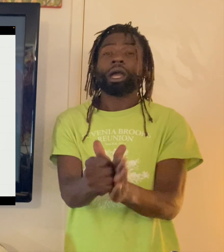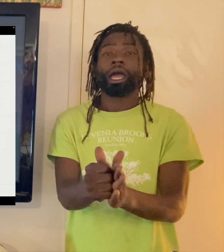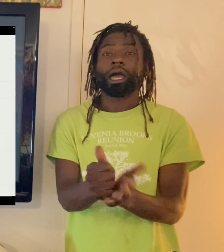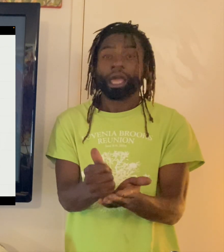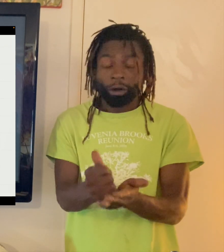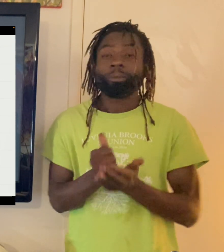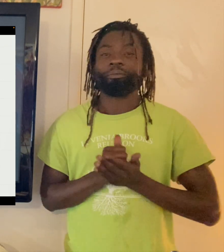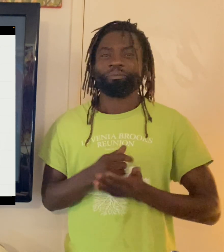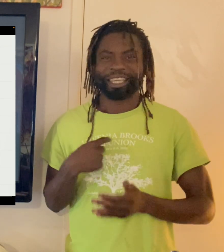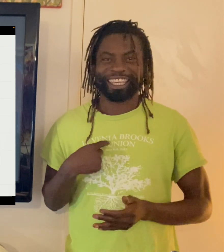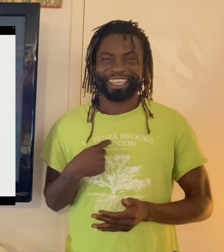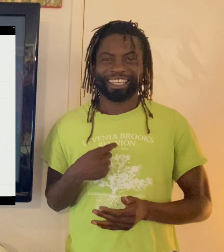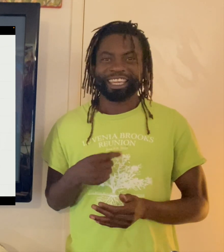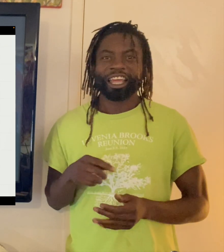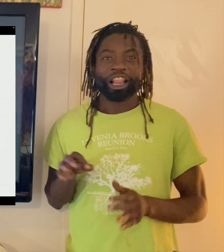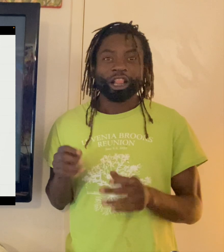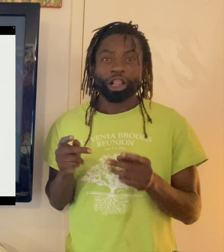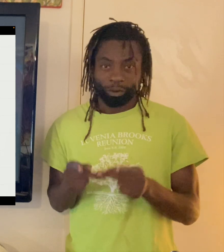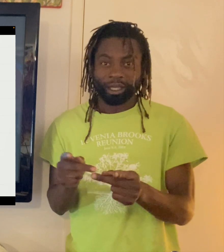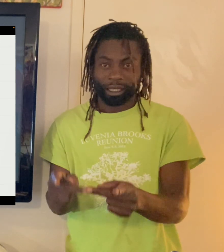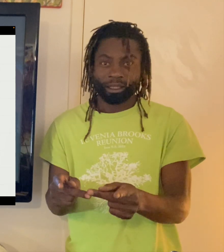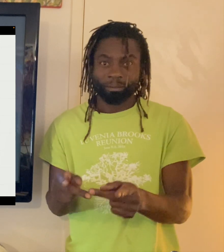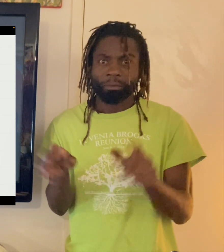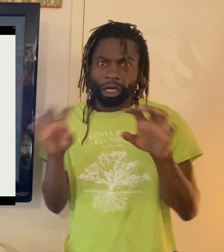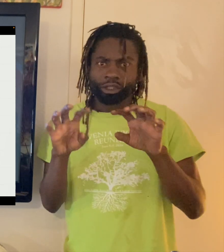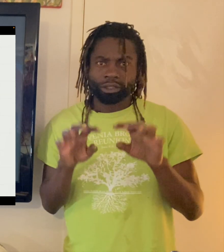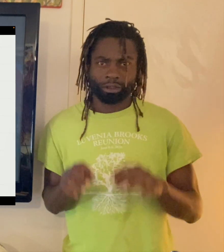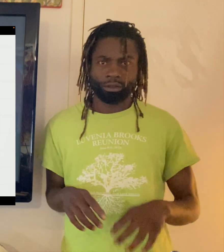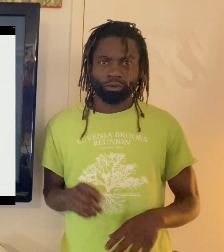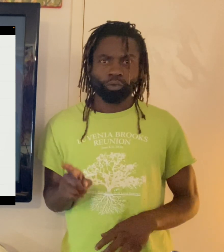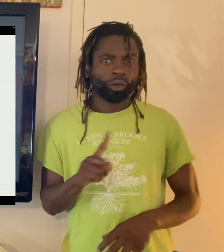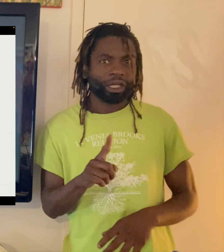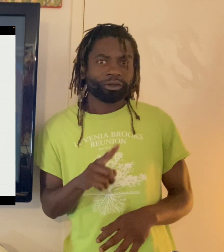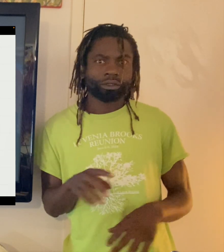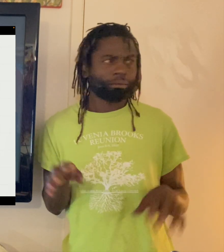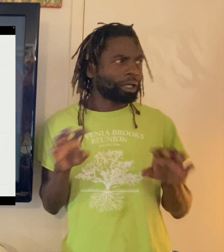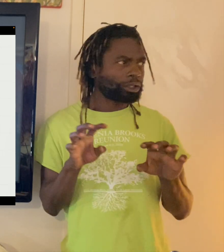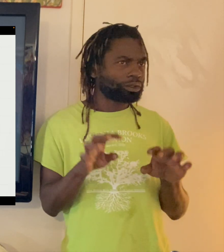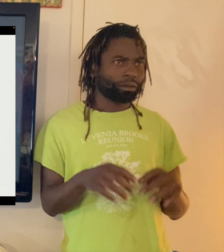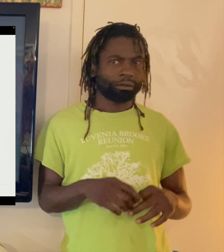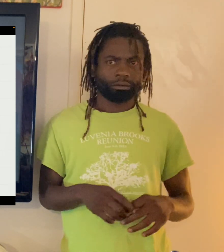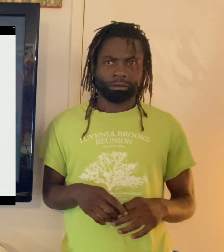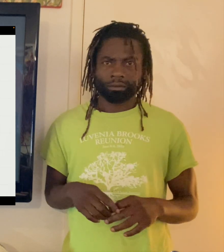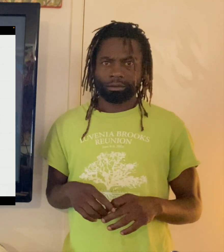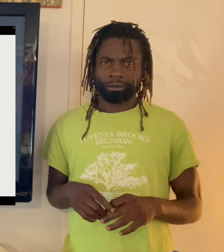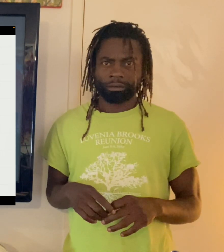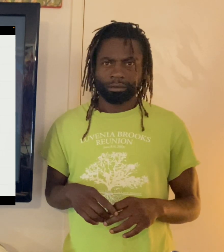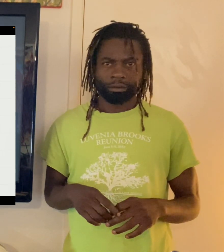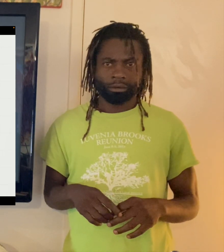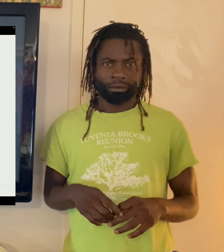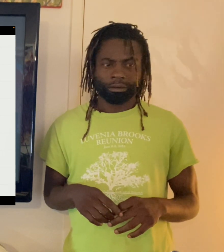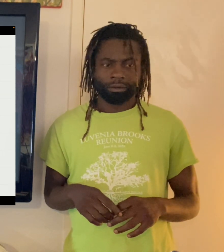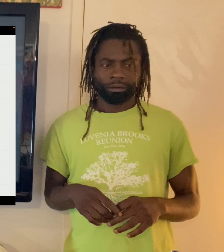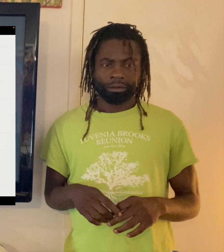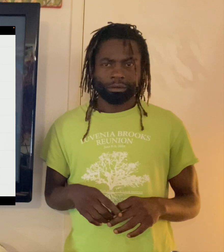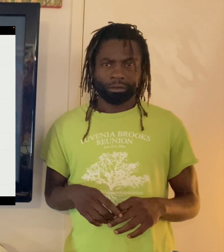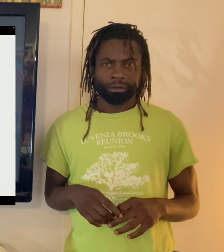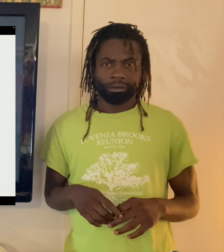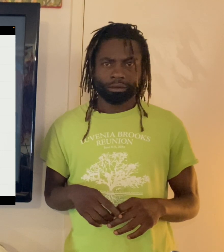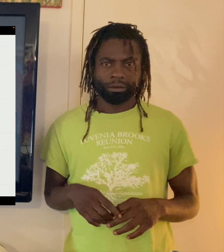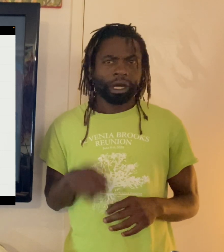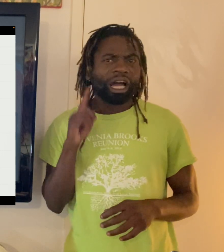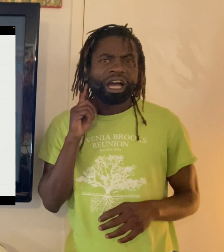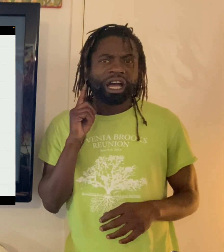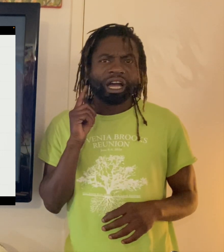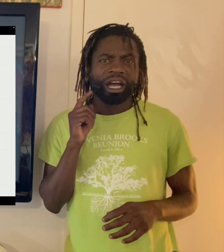it. Oh, monster! Where is the monster? What's that?